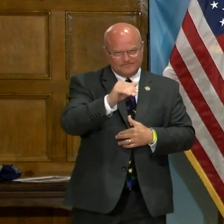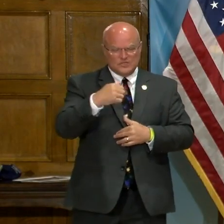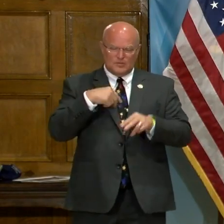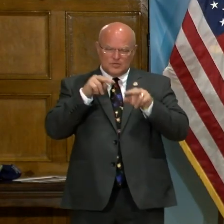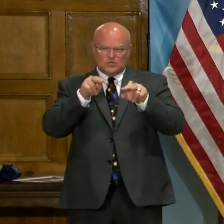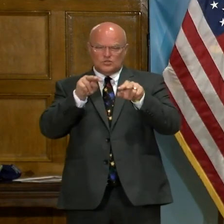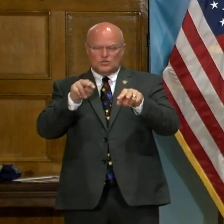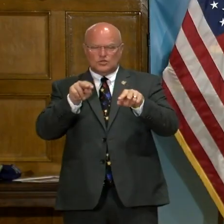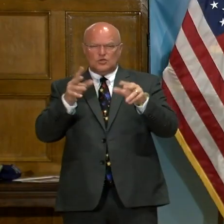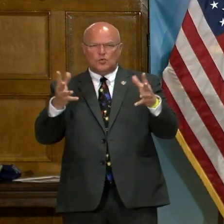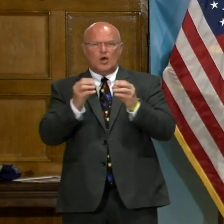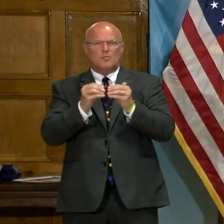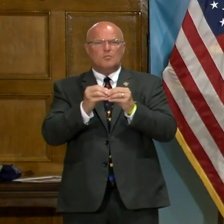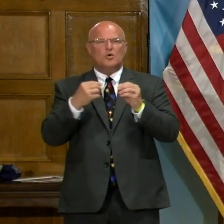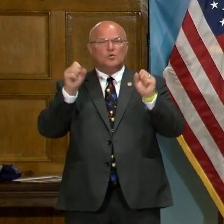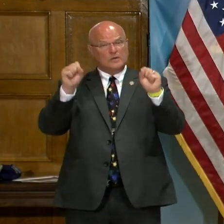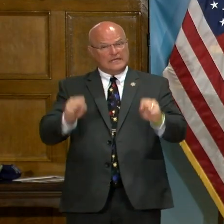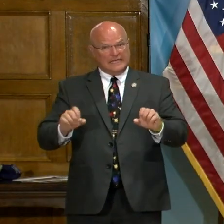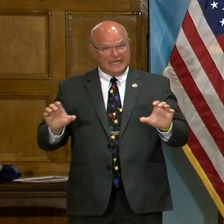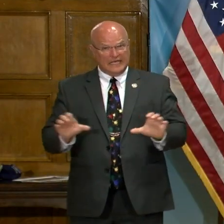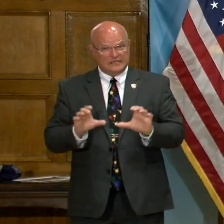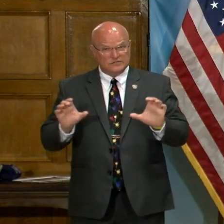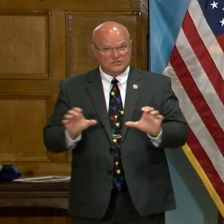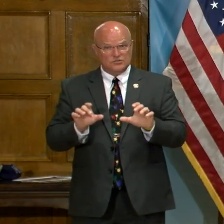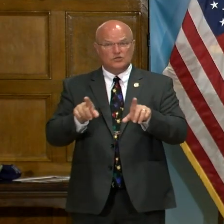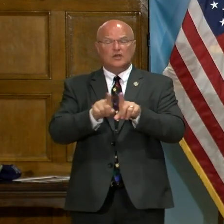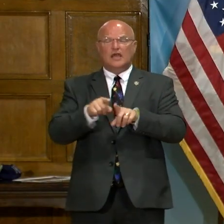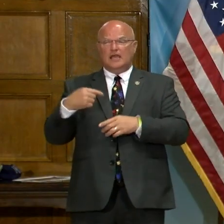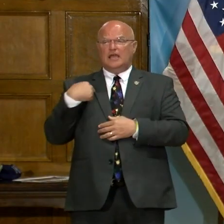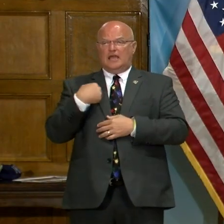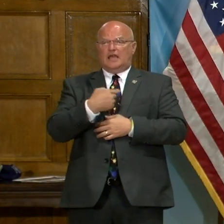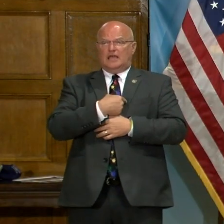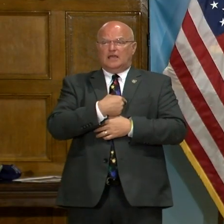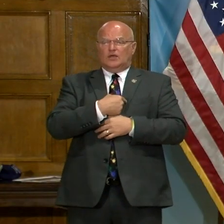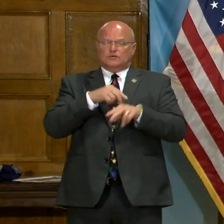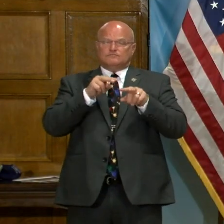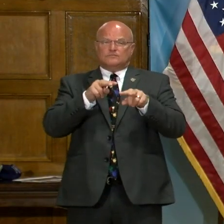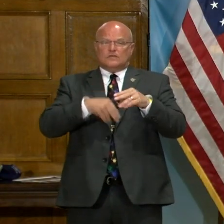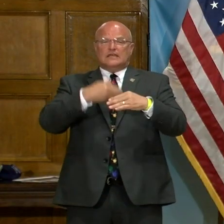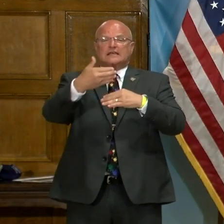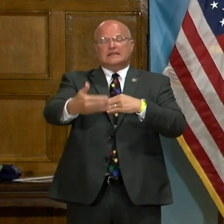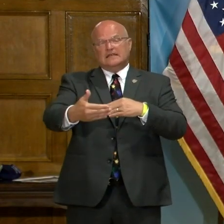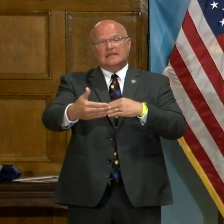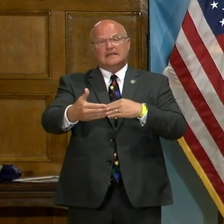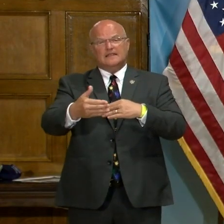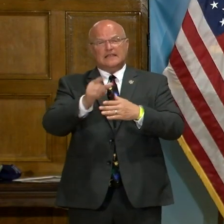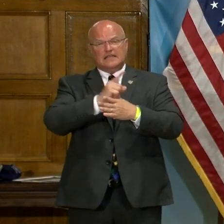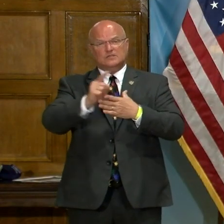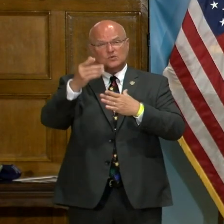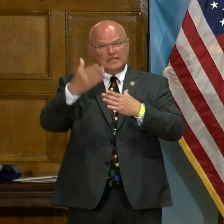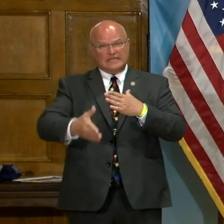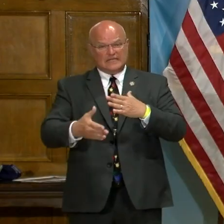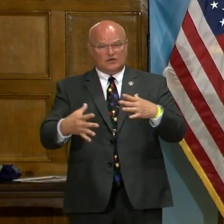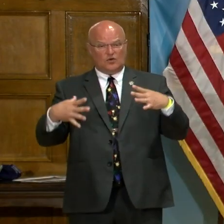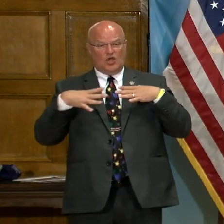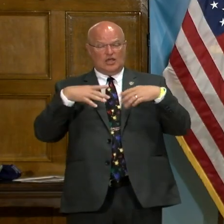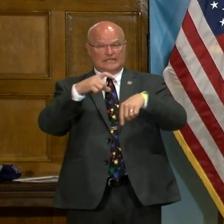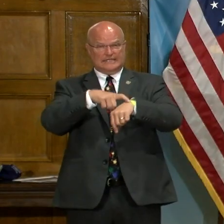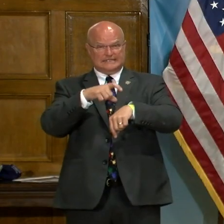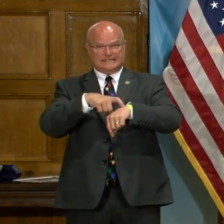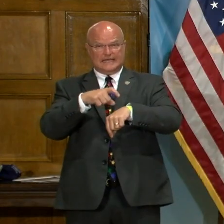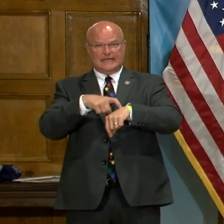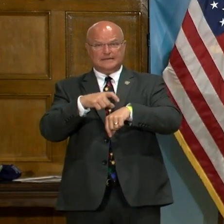looking specifically at what more we can do as we look into the next weekend or holiday